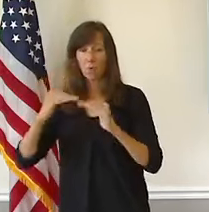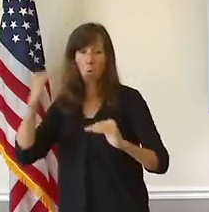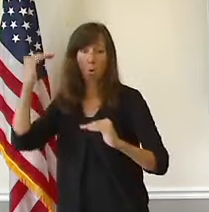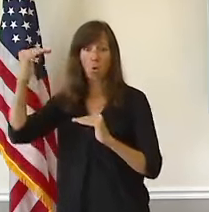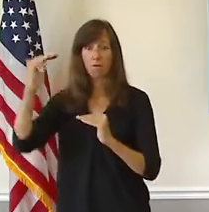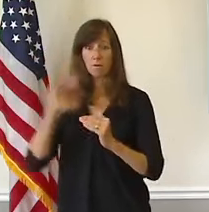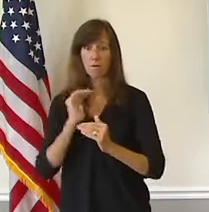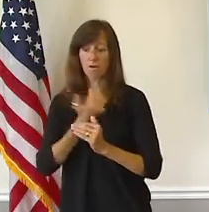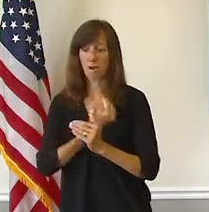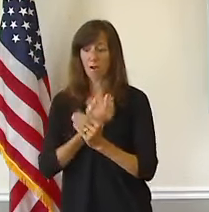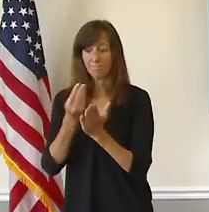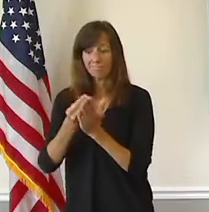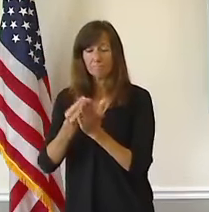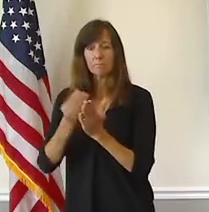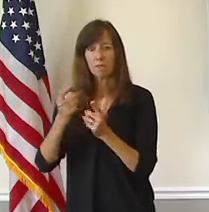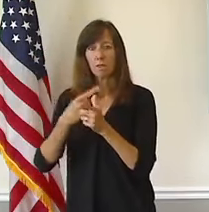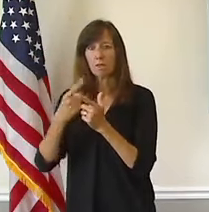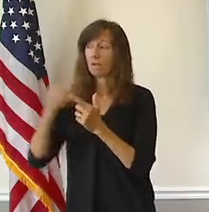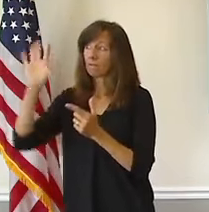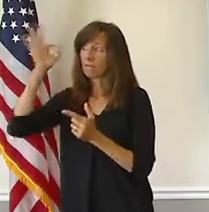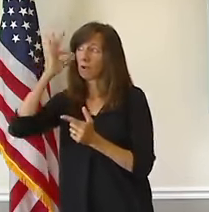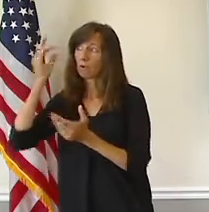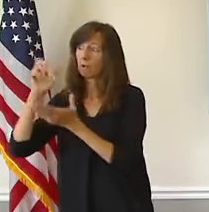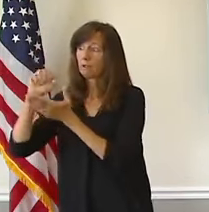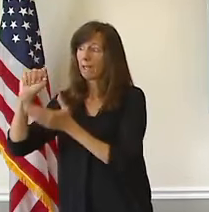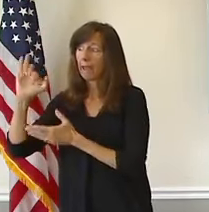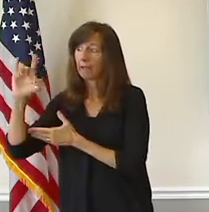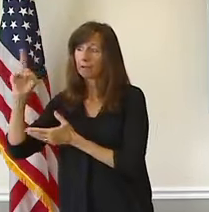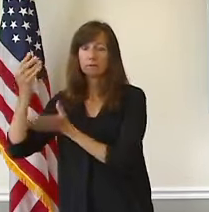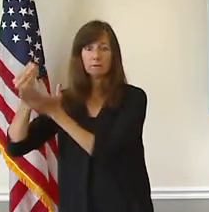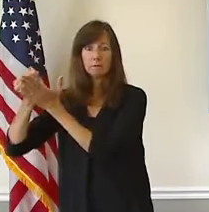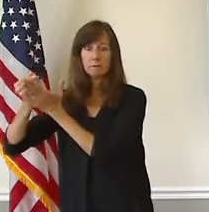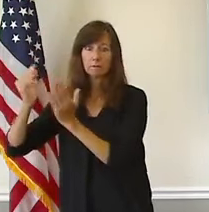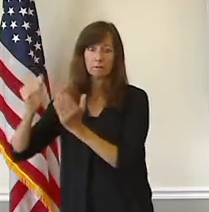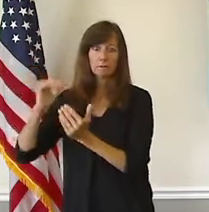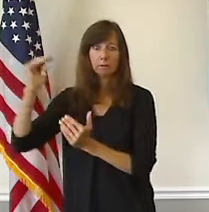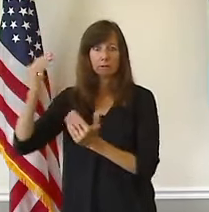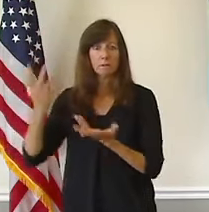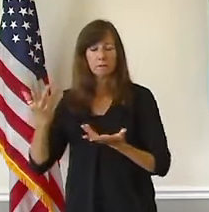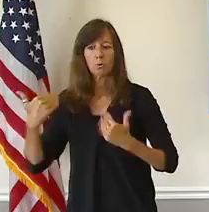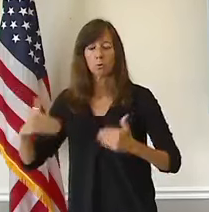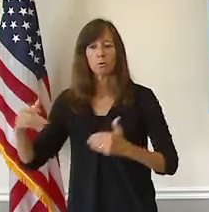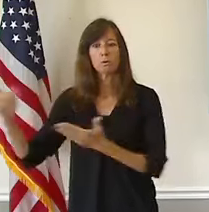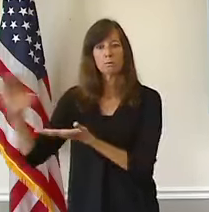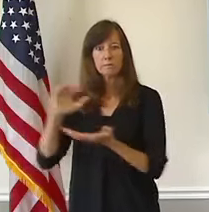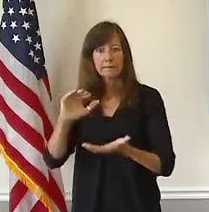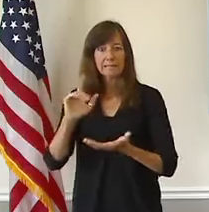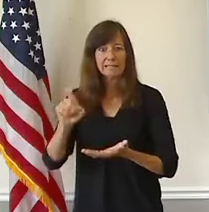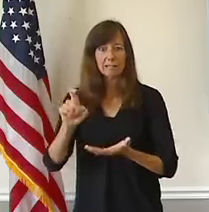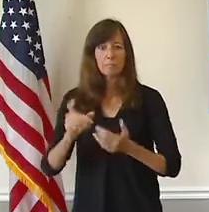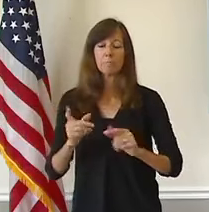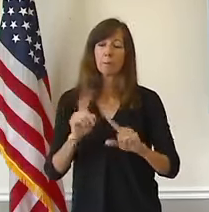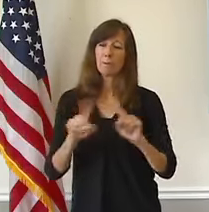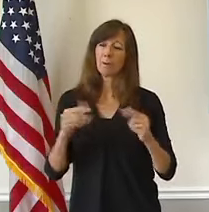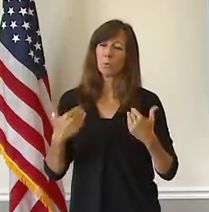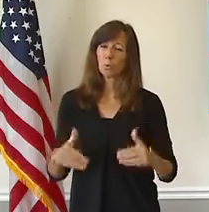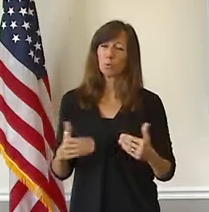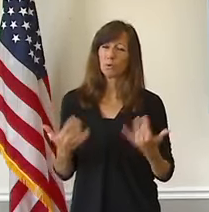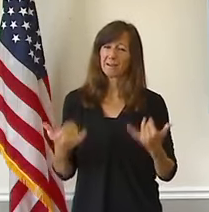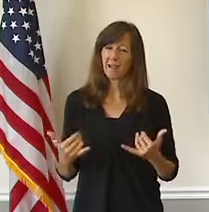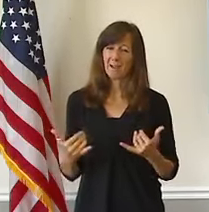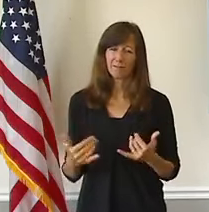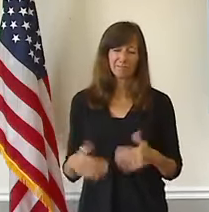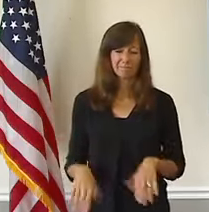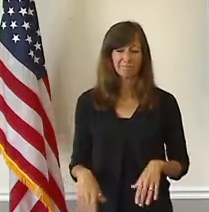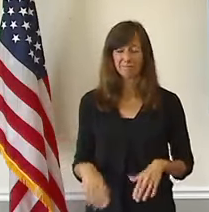is true here. It's a public health crisis. It was made worse, certainly, by the fiscal and financial crisis that we're challenged